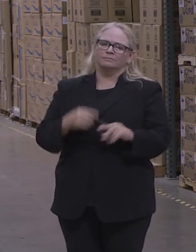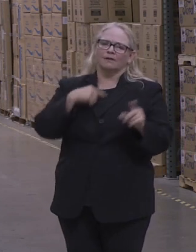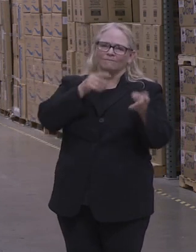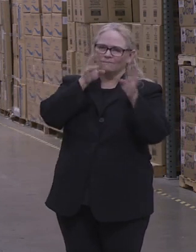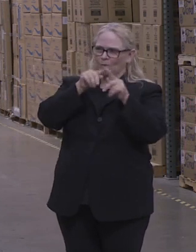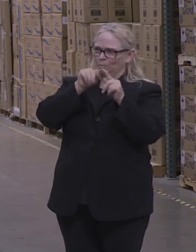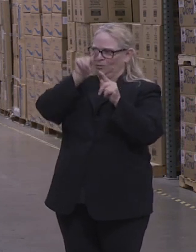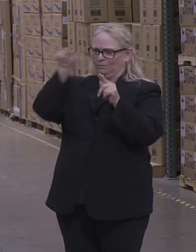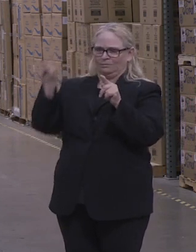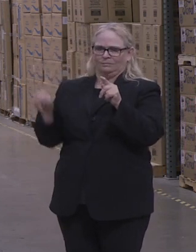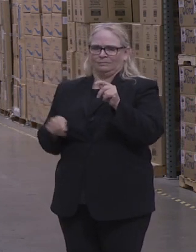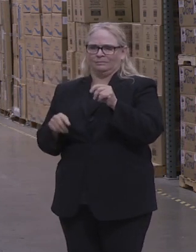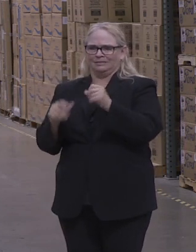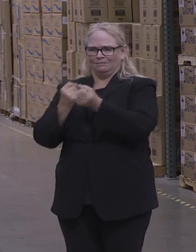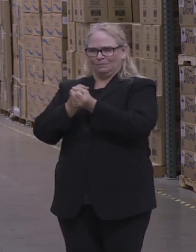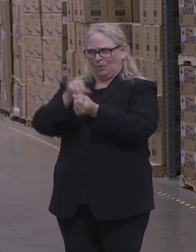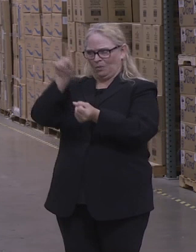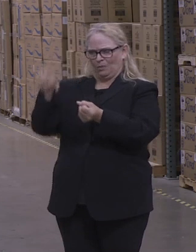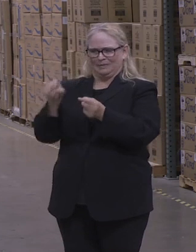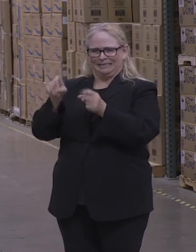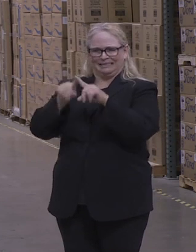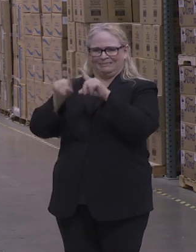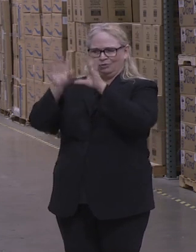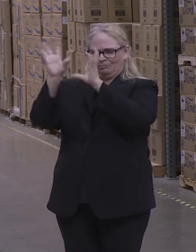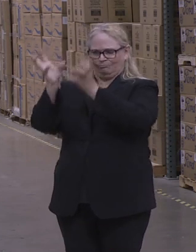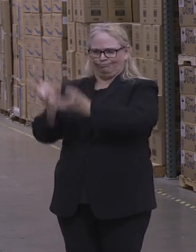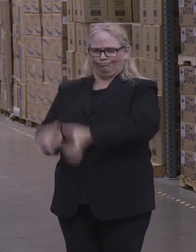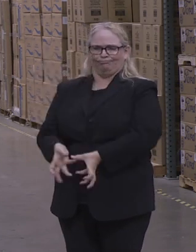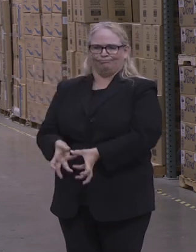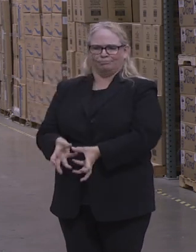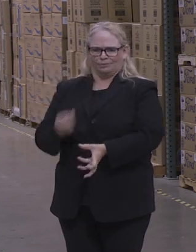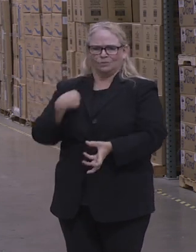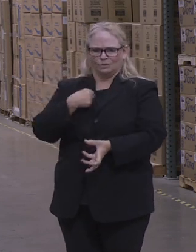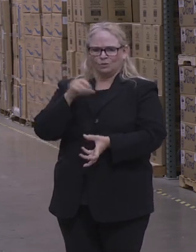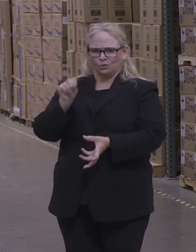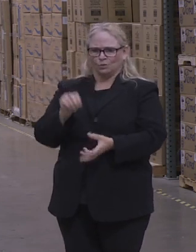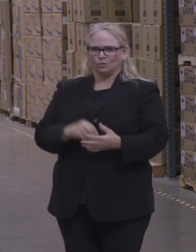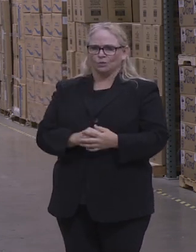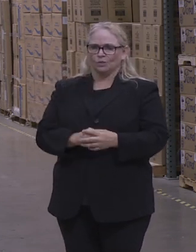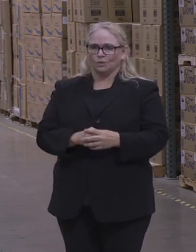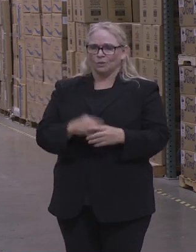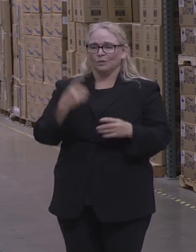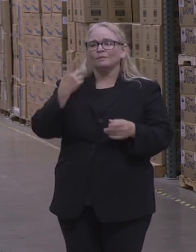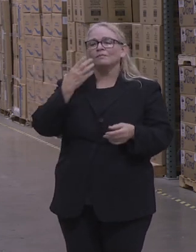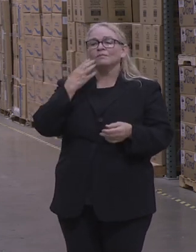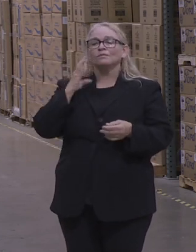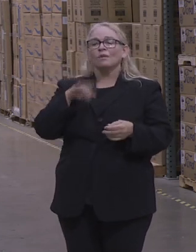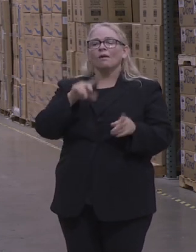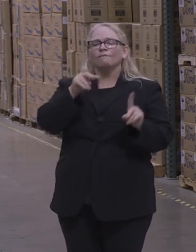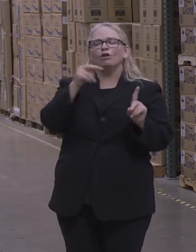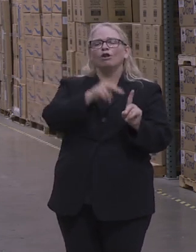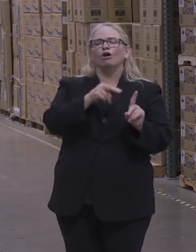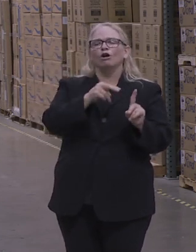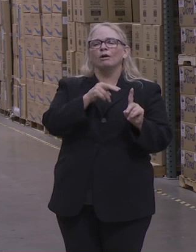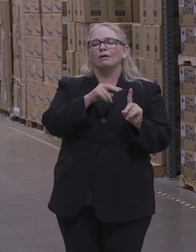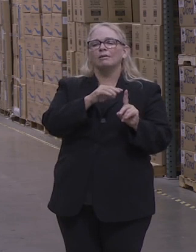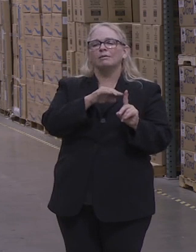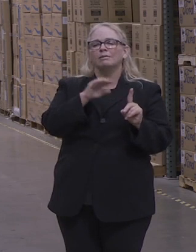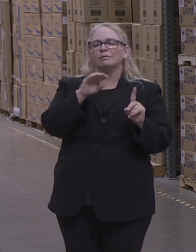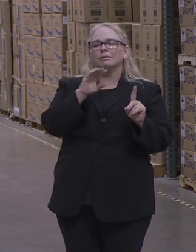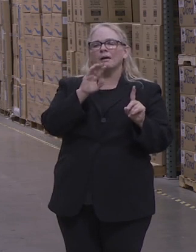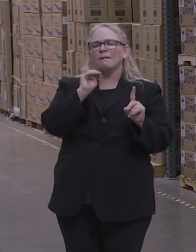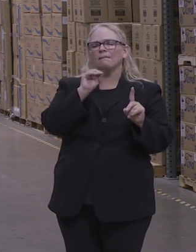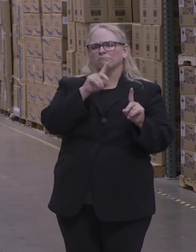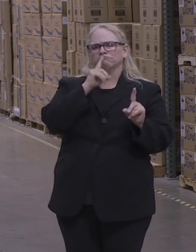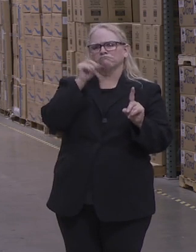and supports in those areas. And not surprisingly, when you look at the issue of moratoria, you look at the issue of evictions,